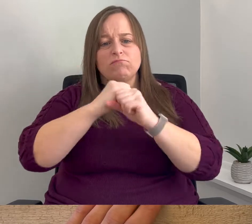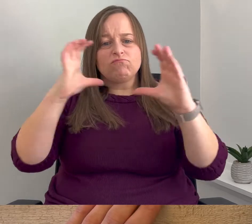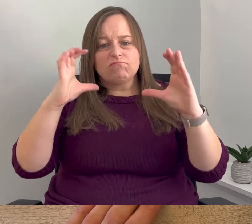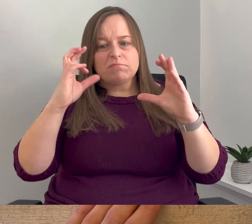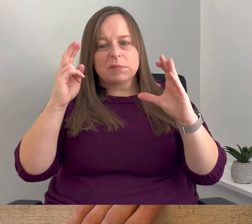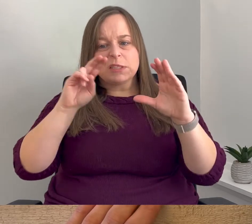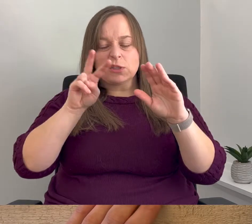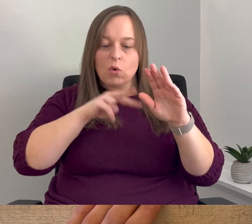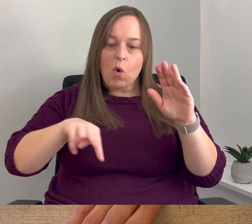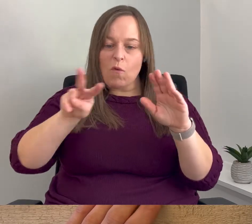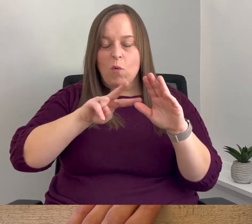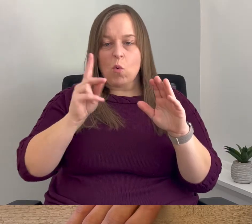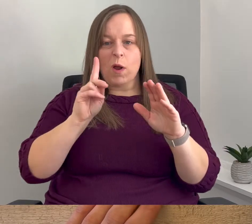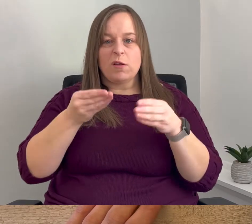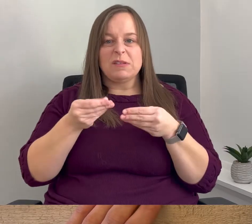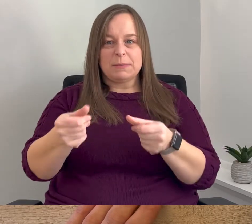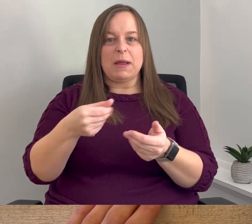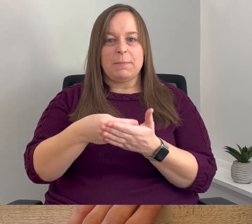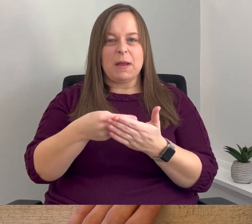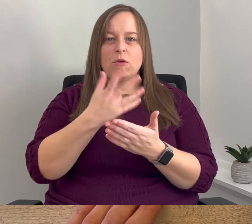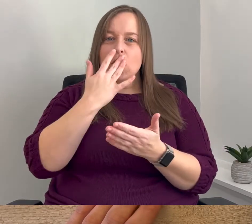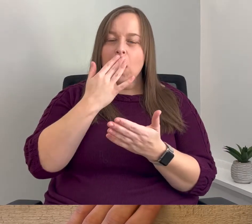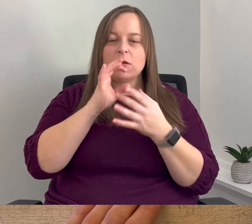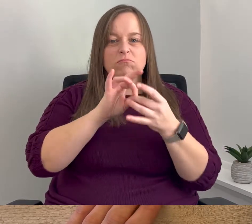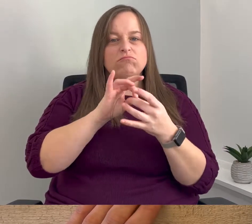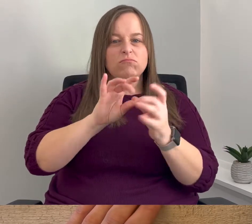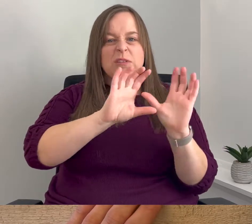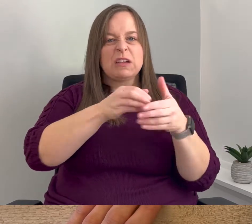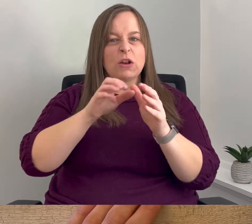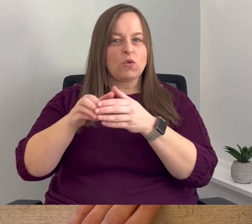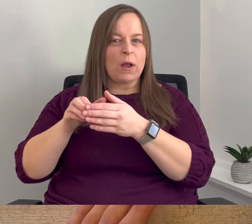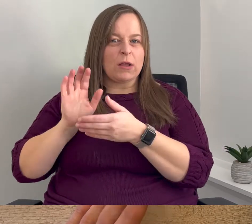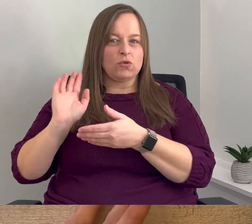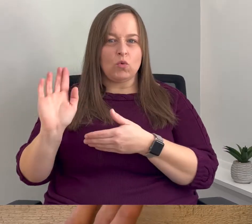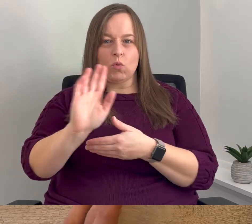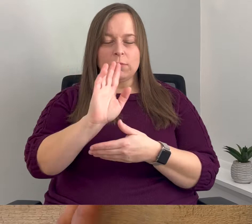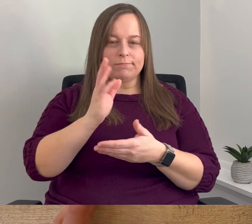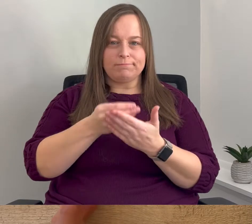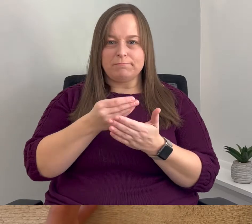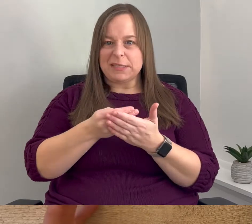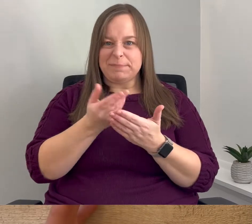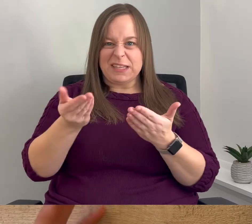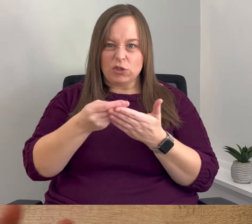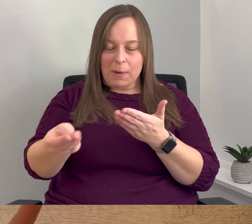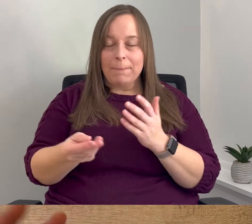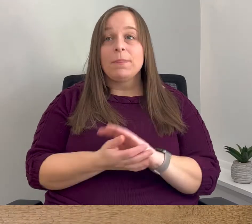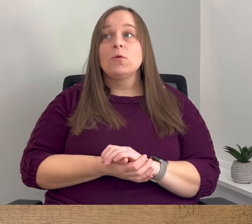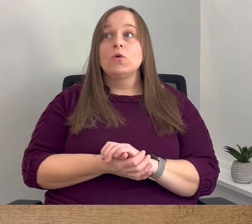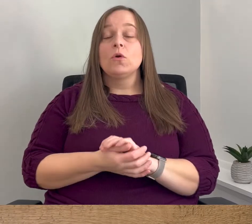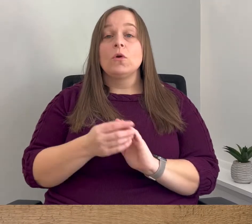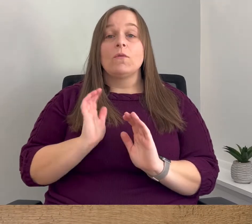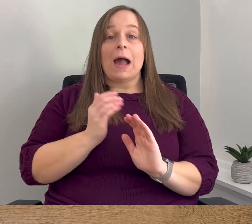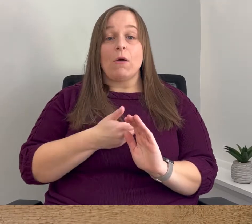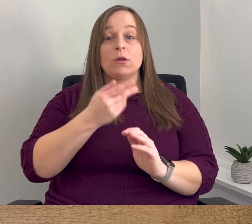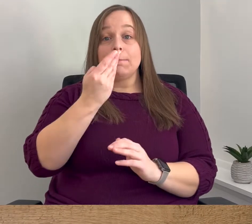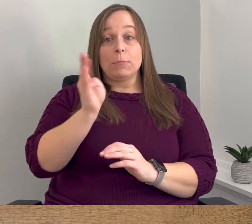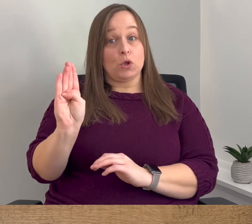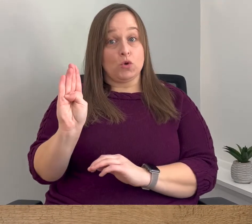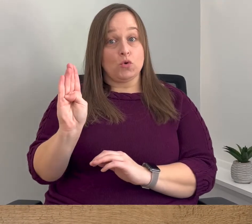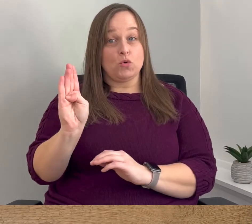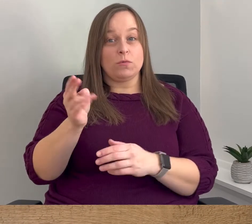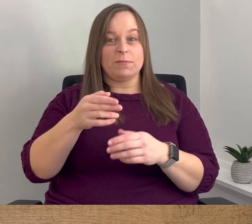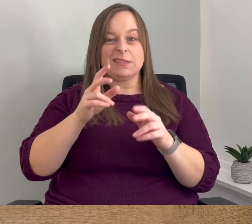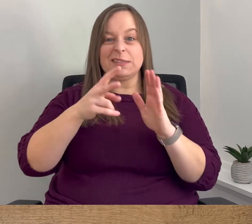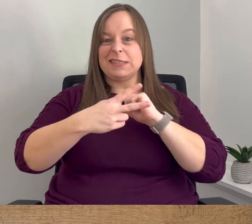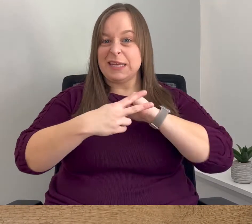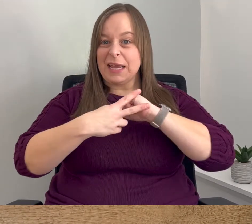And it's just a good way to see overall where your money's going based on the colors that you choose to categorize your items in. So